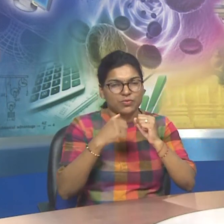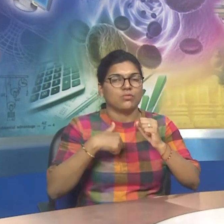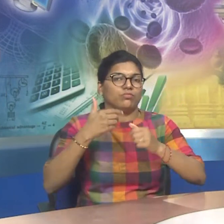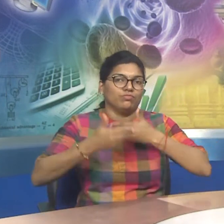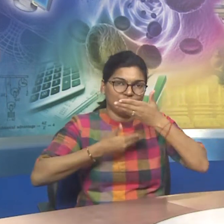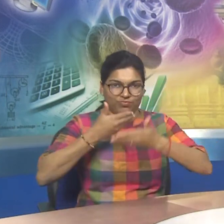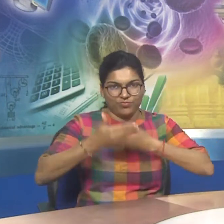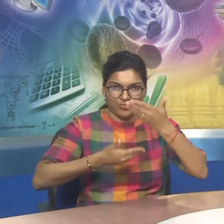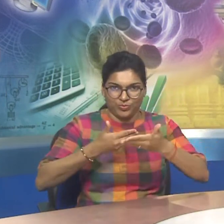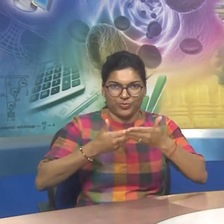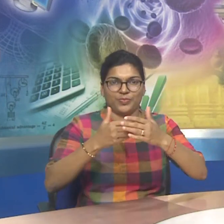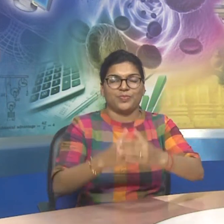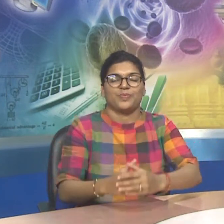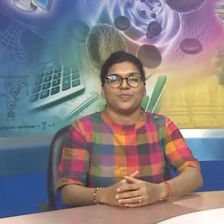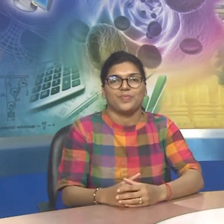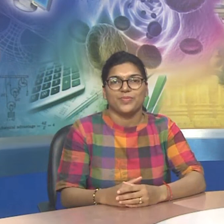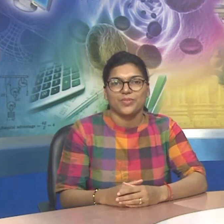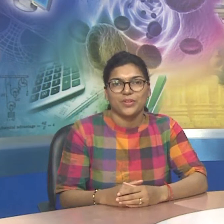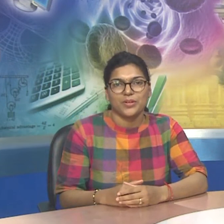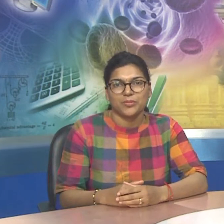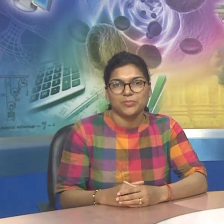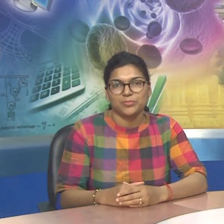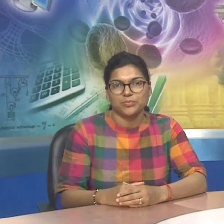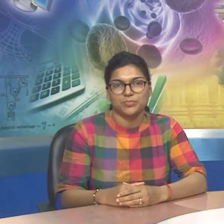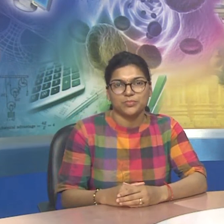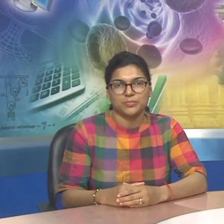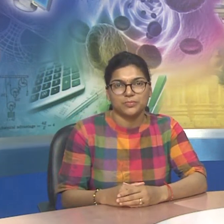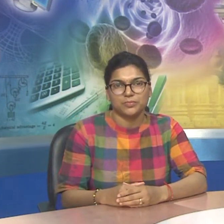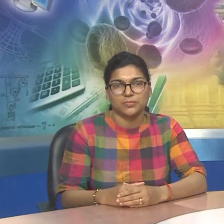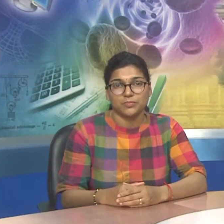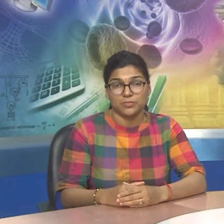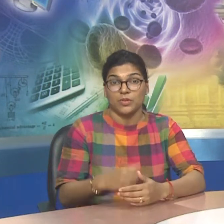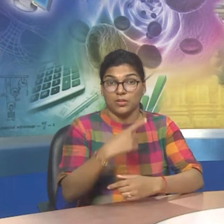lesson with difficult words first.